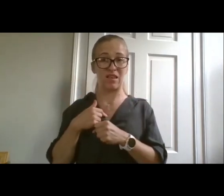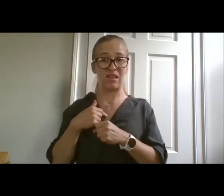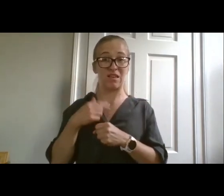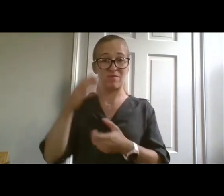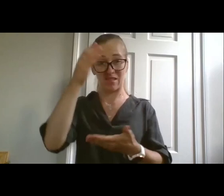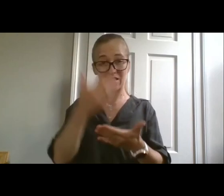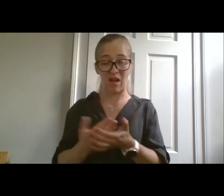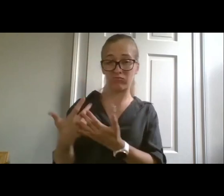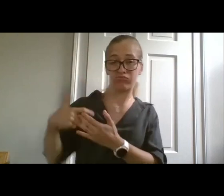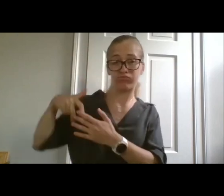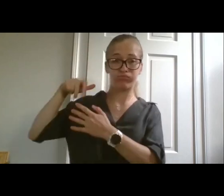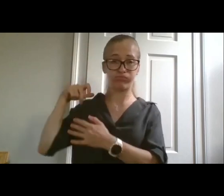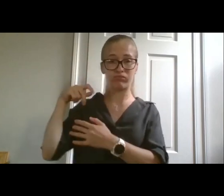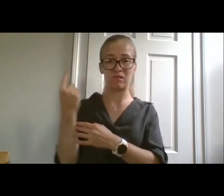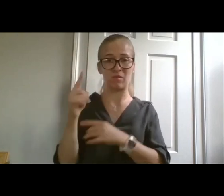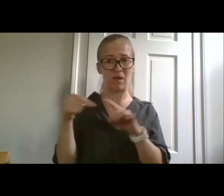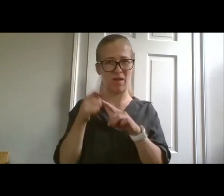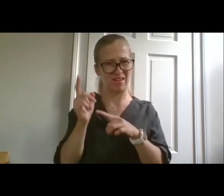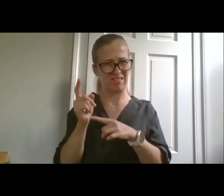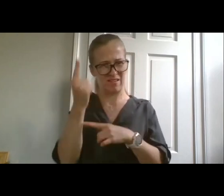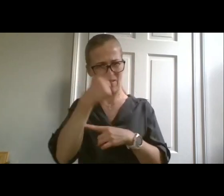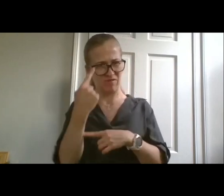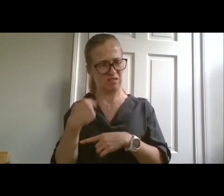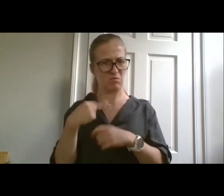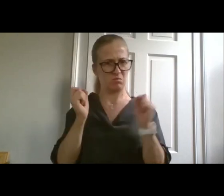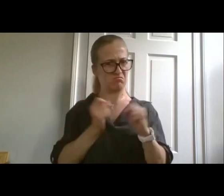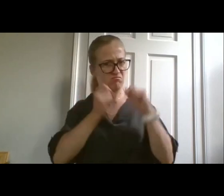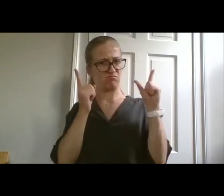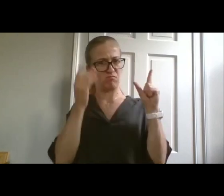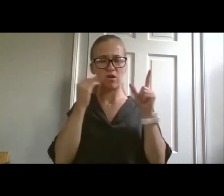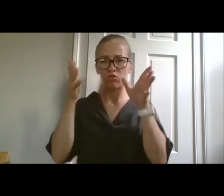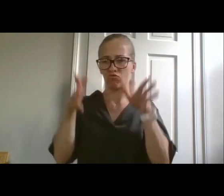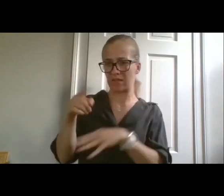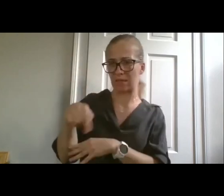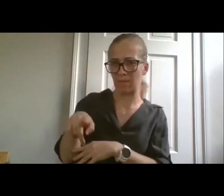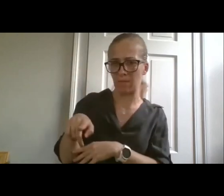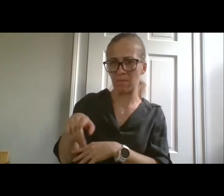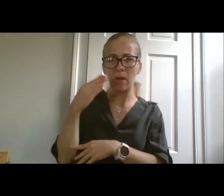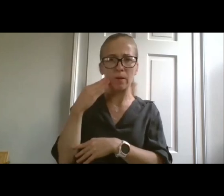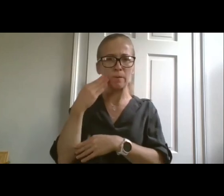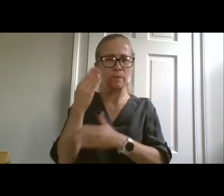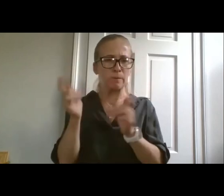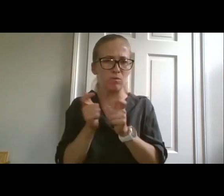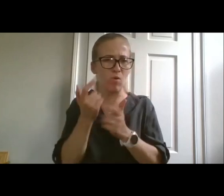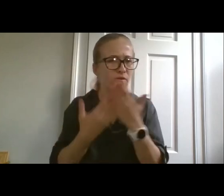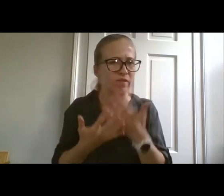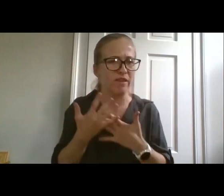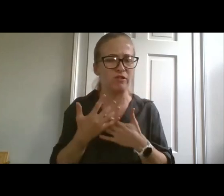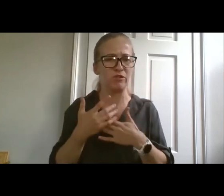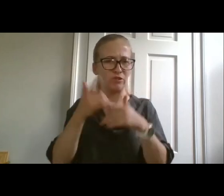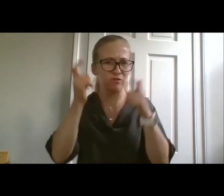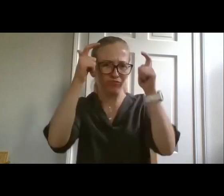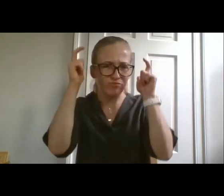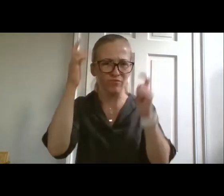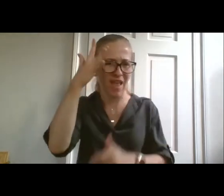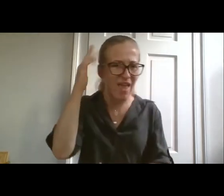hip, something about the arrangement of his face took me by surprise. I knew the rest of him. I knew his short fingers and shaggy brown hair, the source